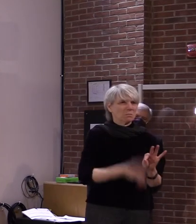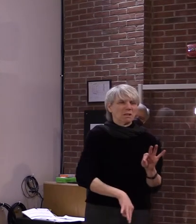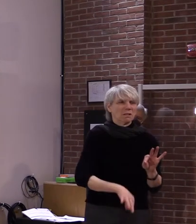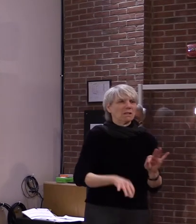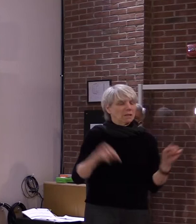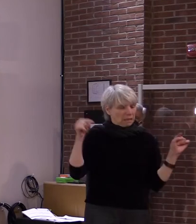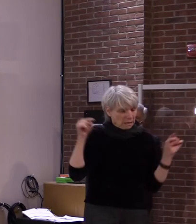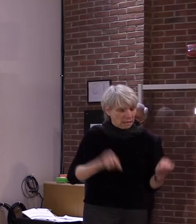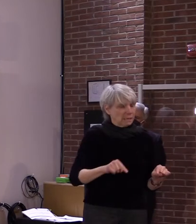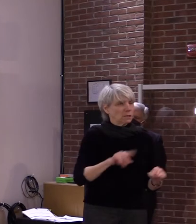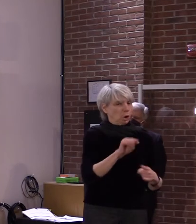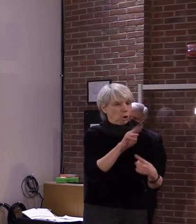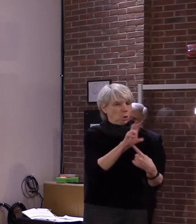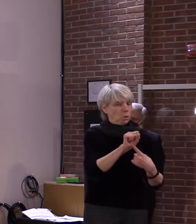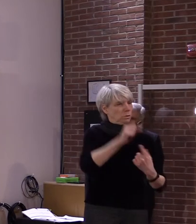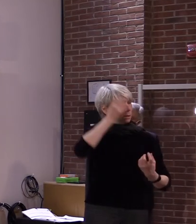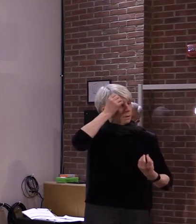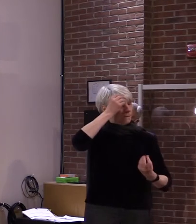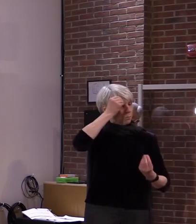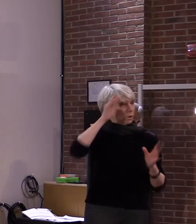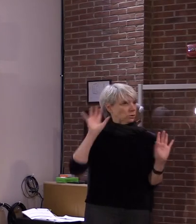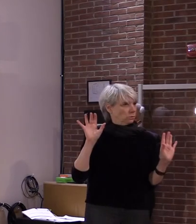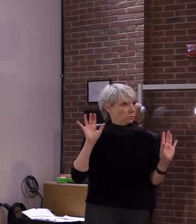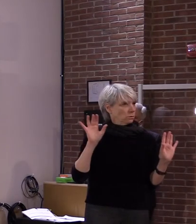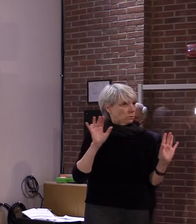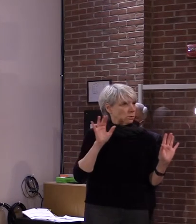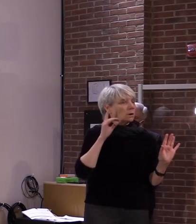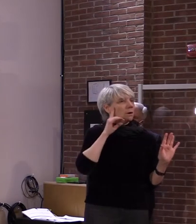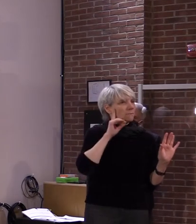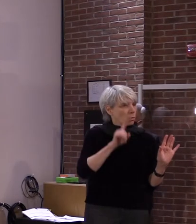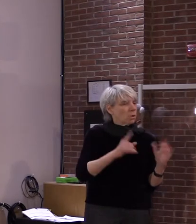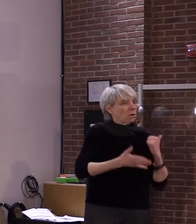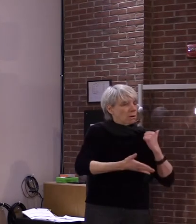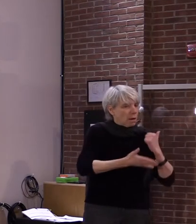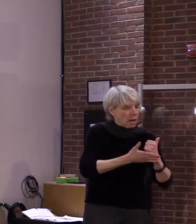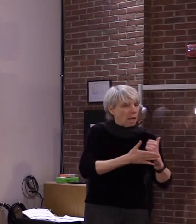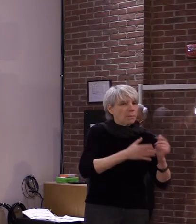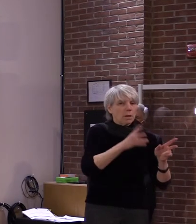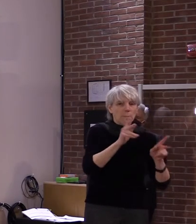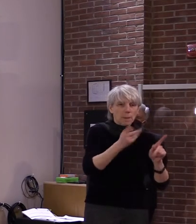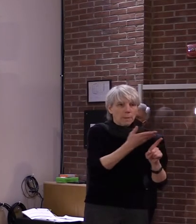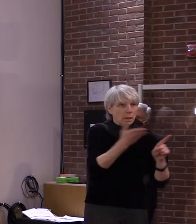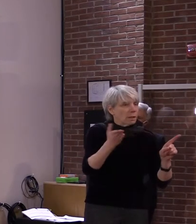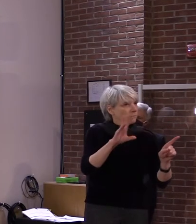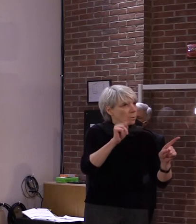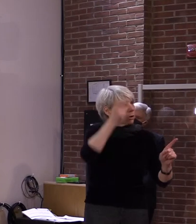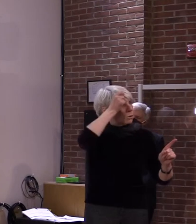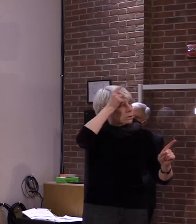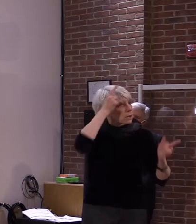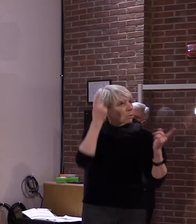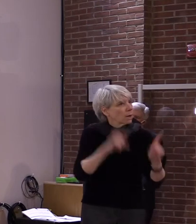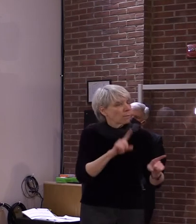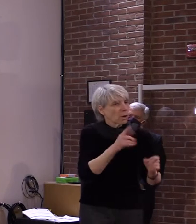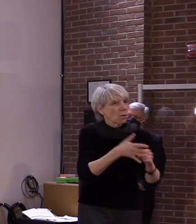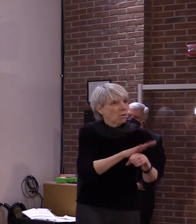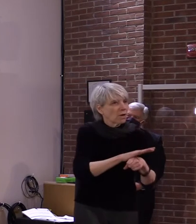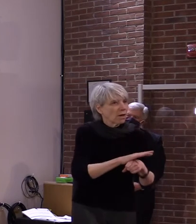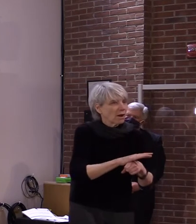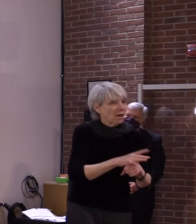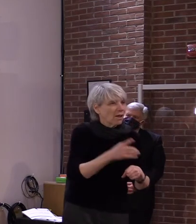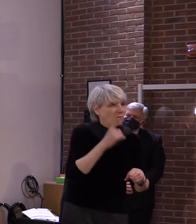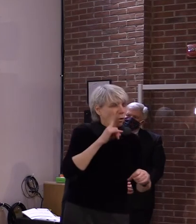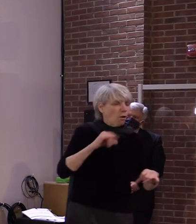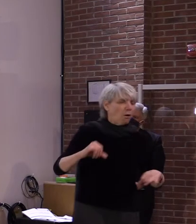this is information these are media briefings about covet and it's not to promote